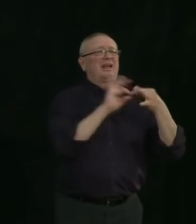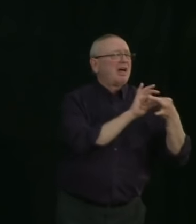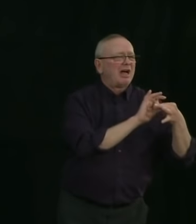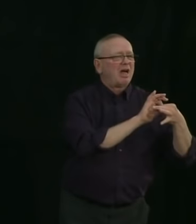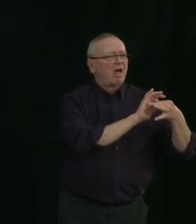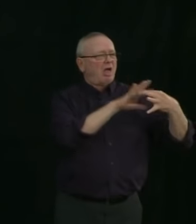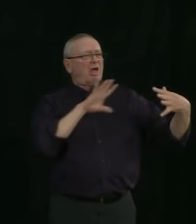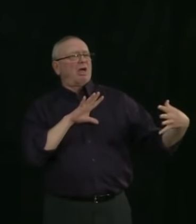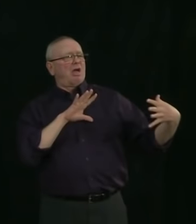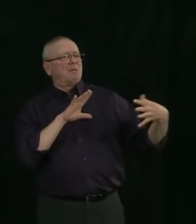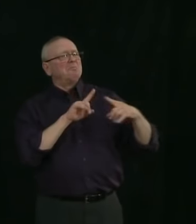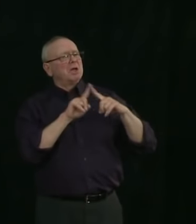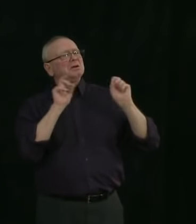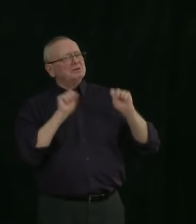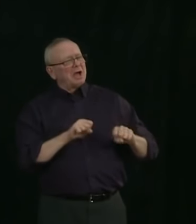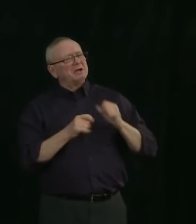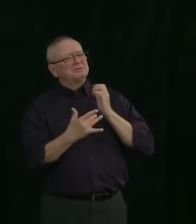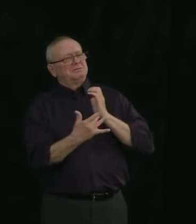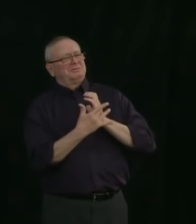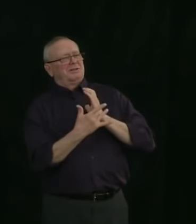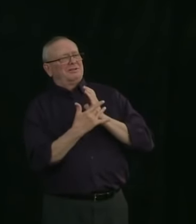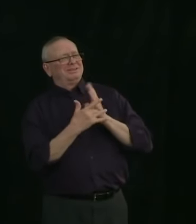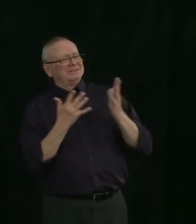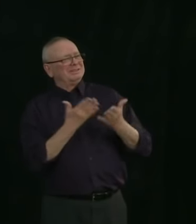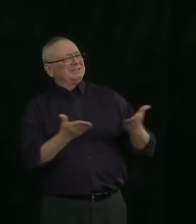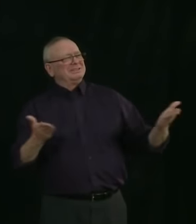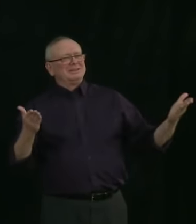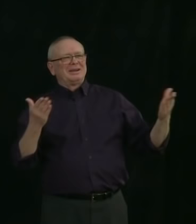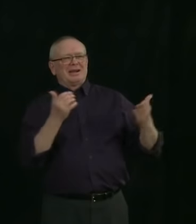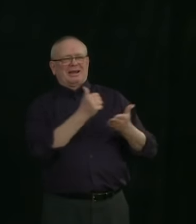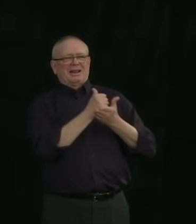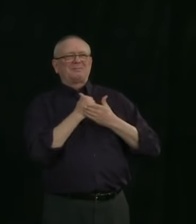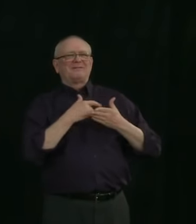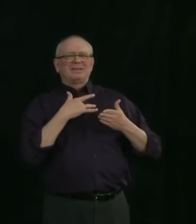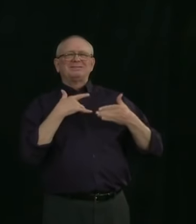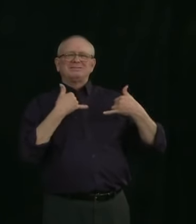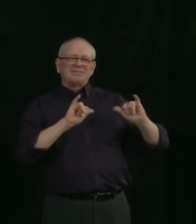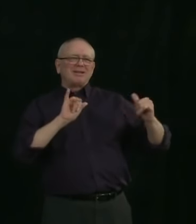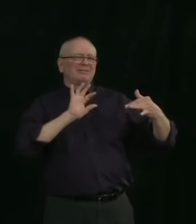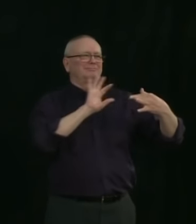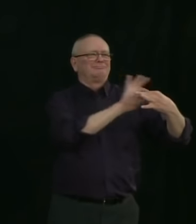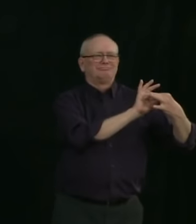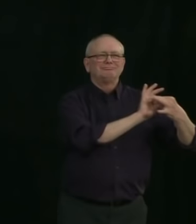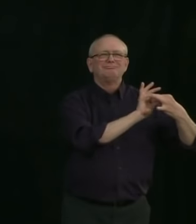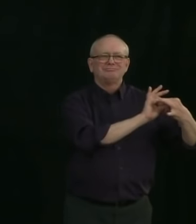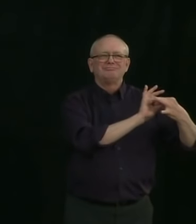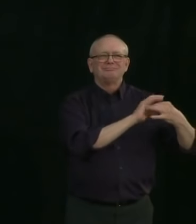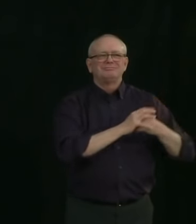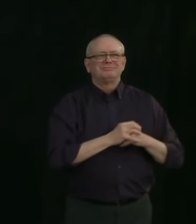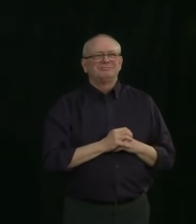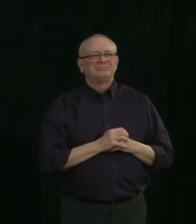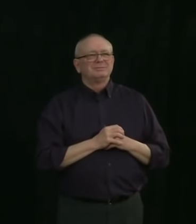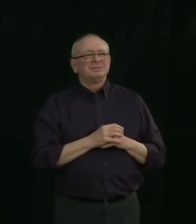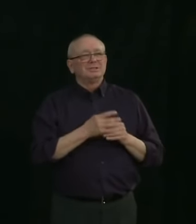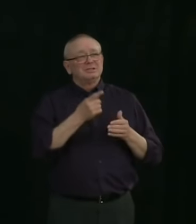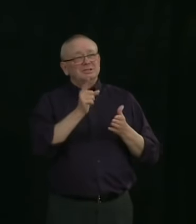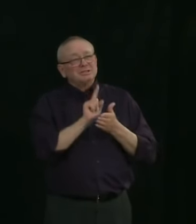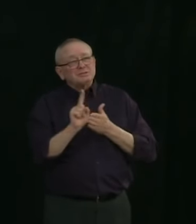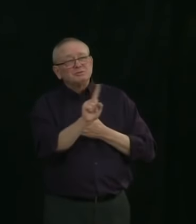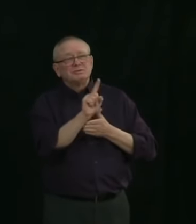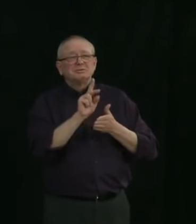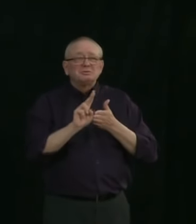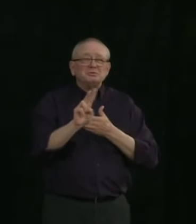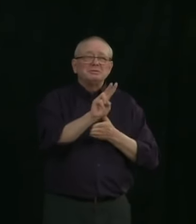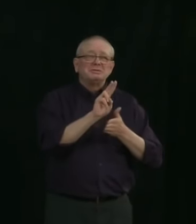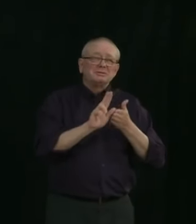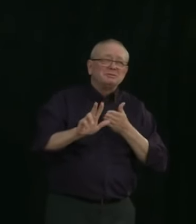are available to help us get through these tough times. The next few weeks will continue to be challenging for all of us, but I